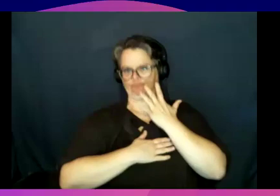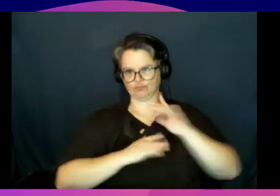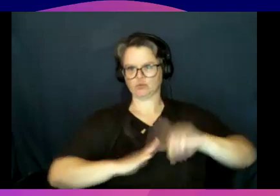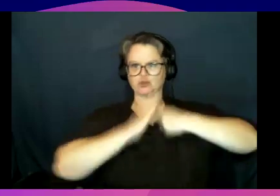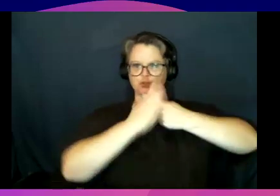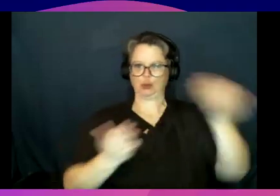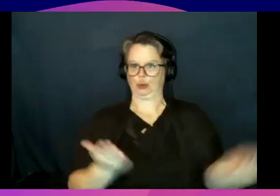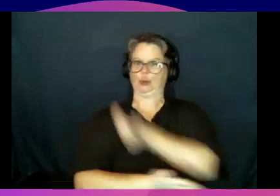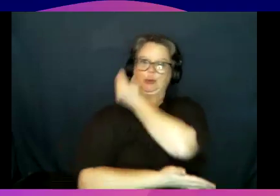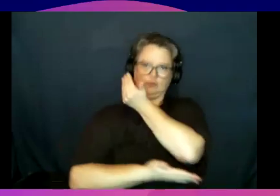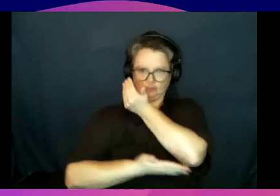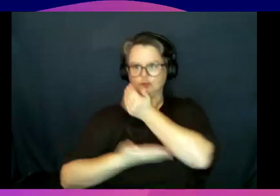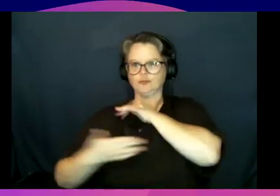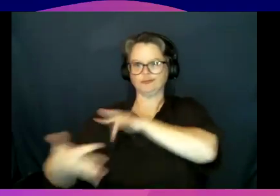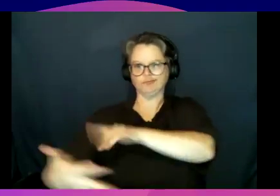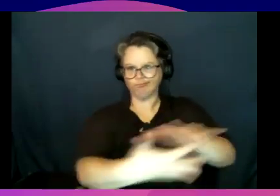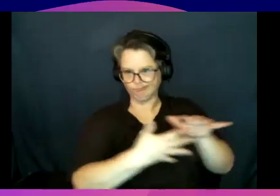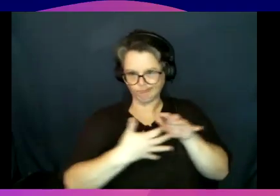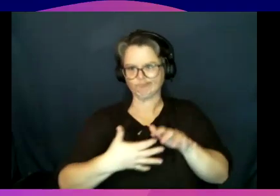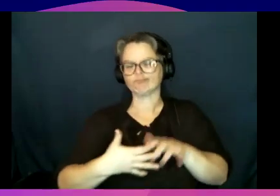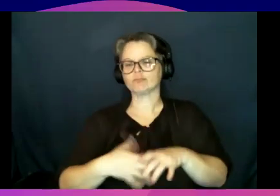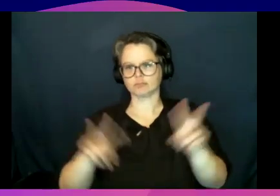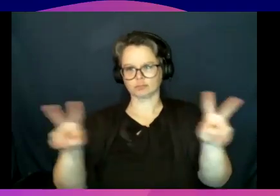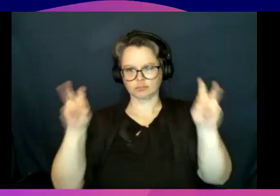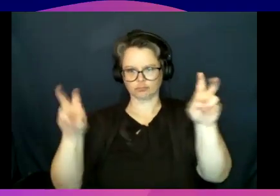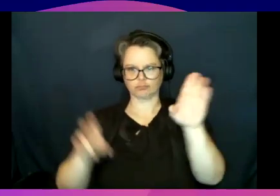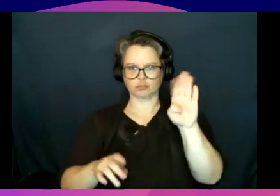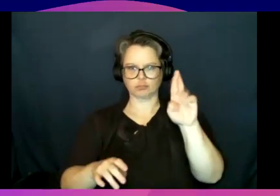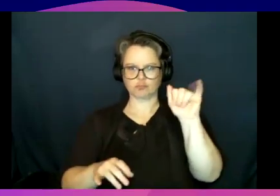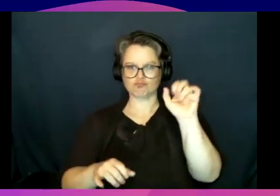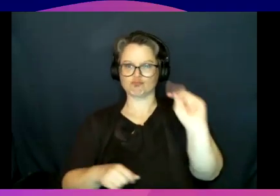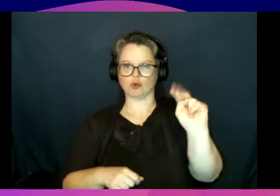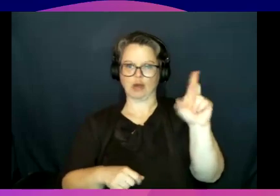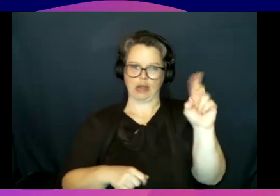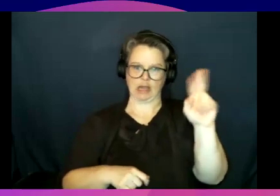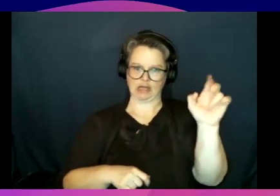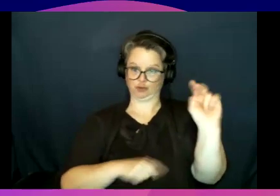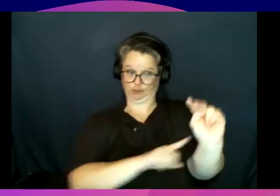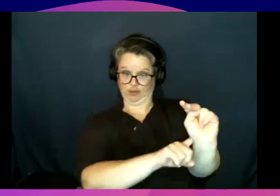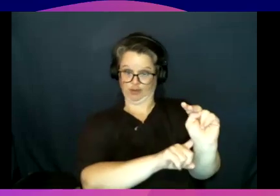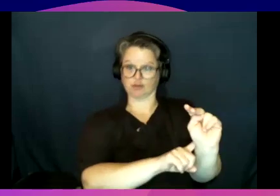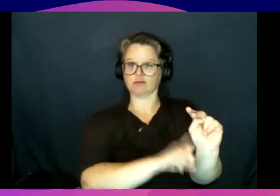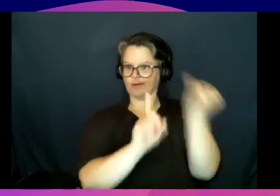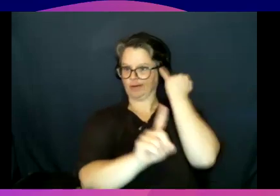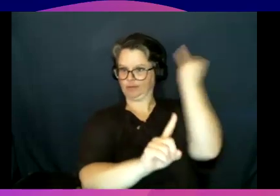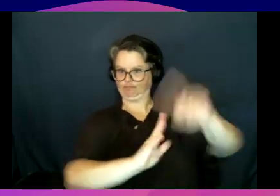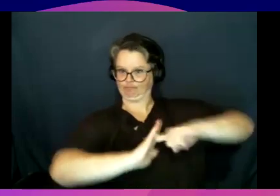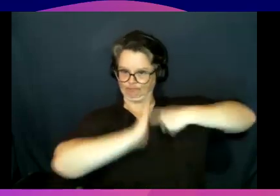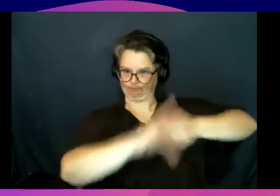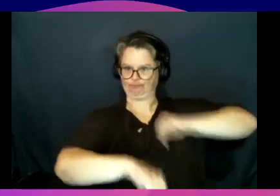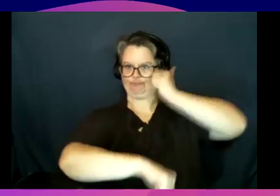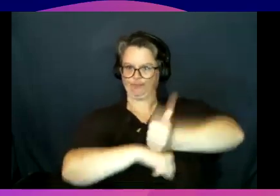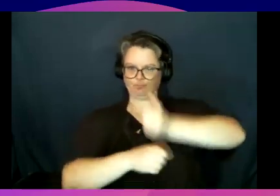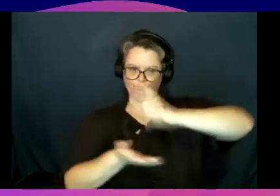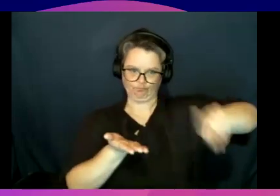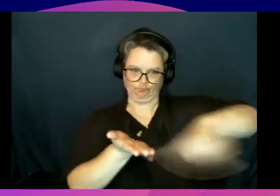So what did we do? In terms of our methodology, it was driven by an advisory council of experts who are